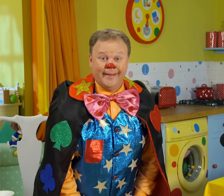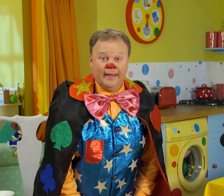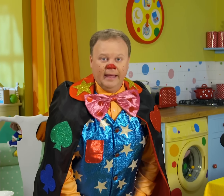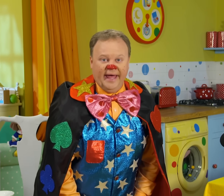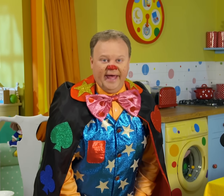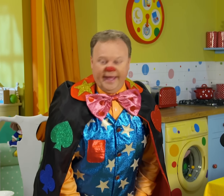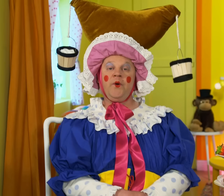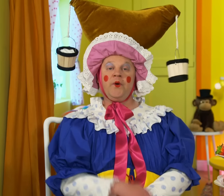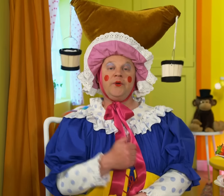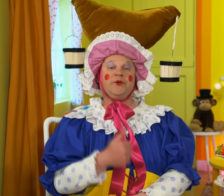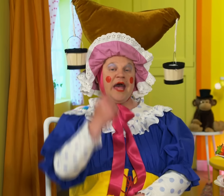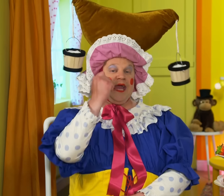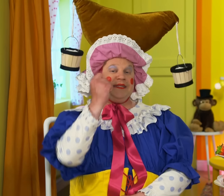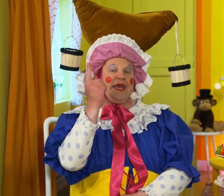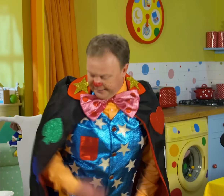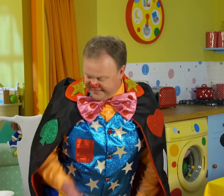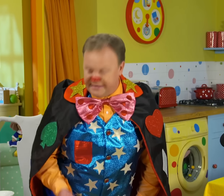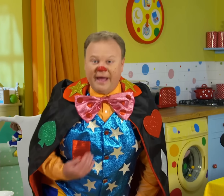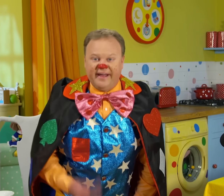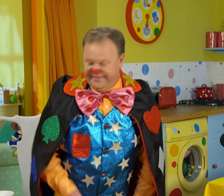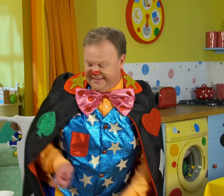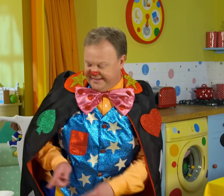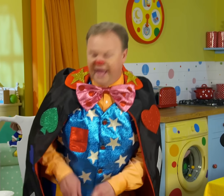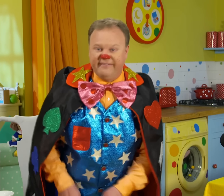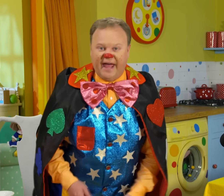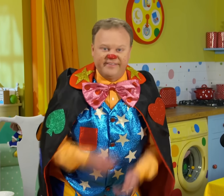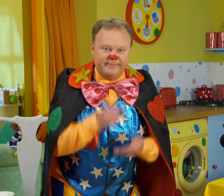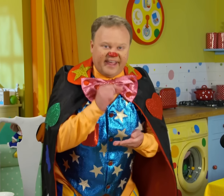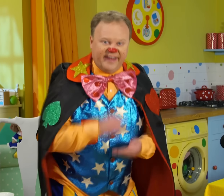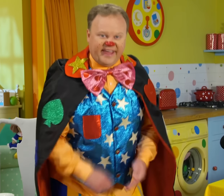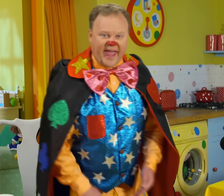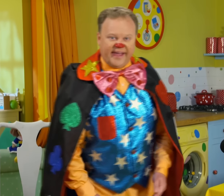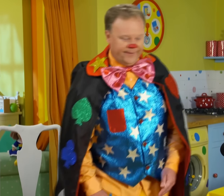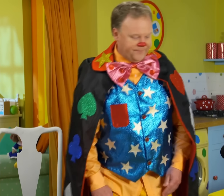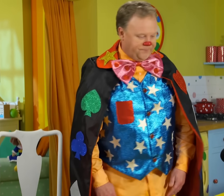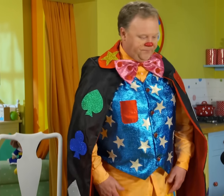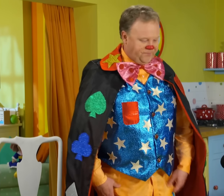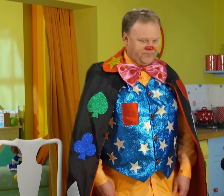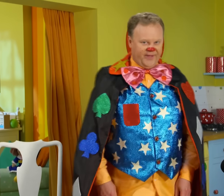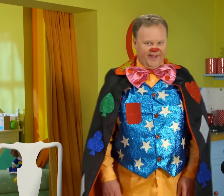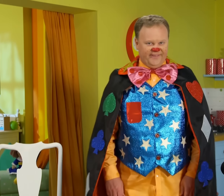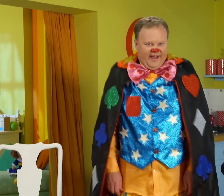trick? Good idea. Just about to sit down and have some tea and cake. All right.